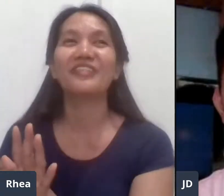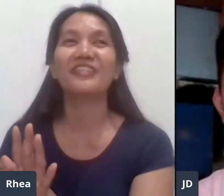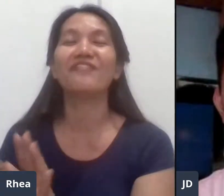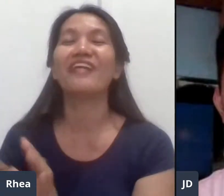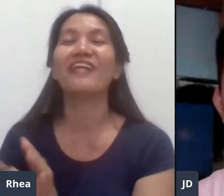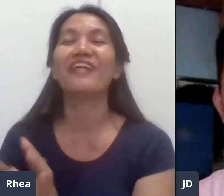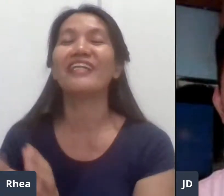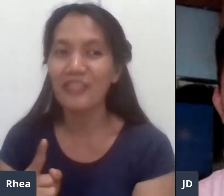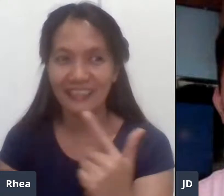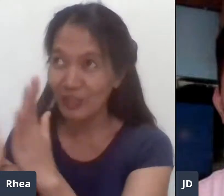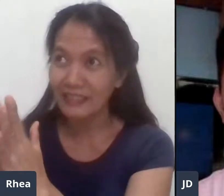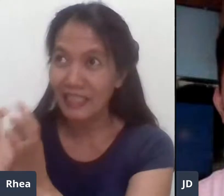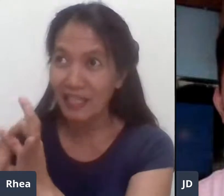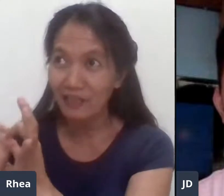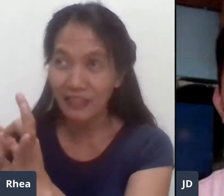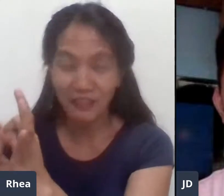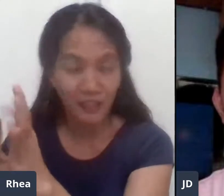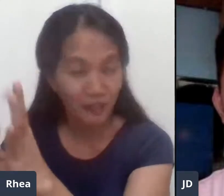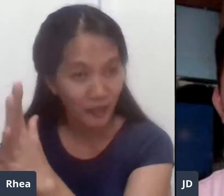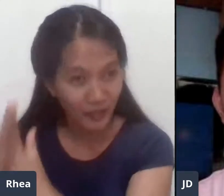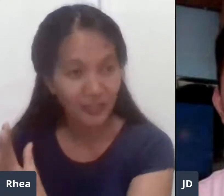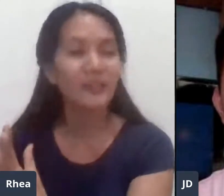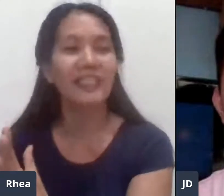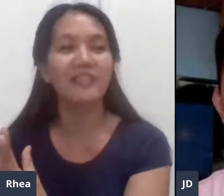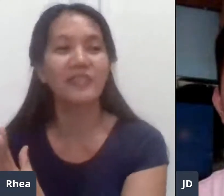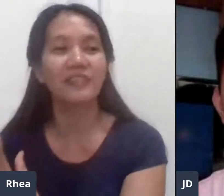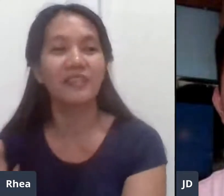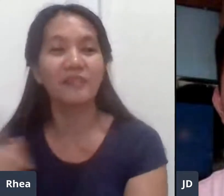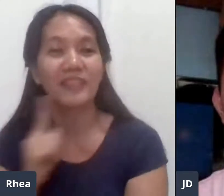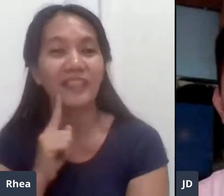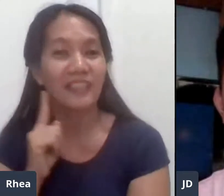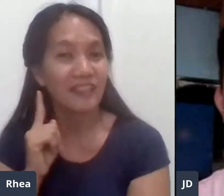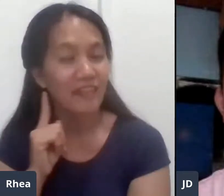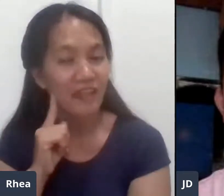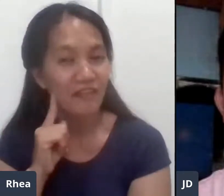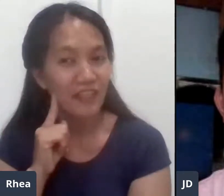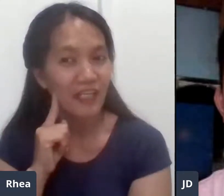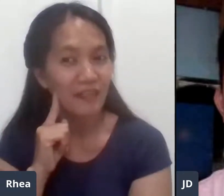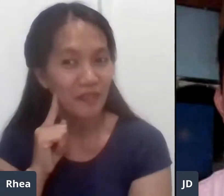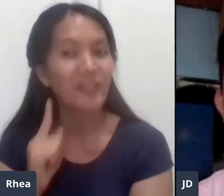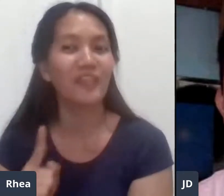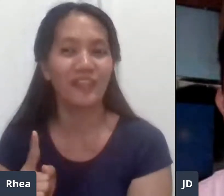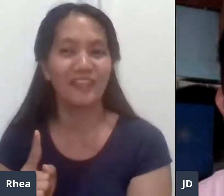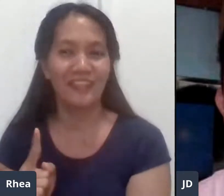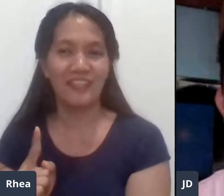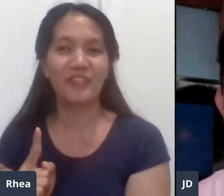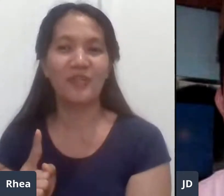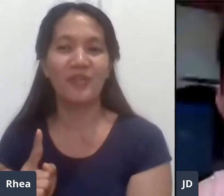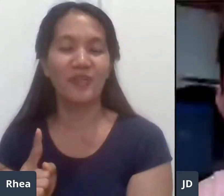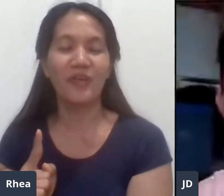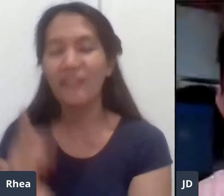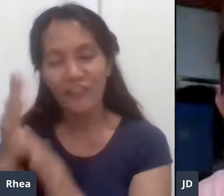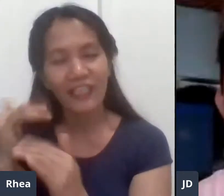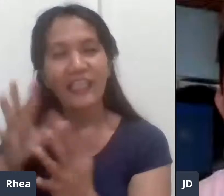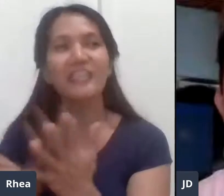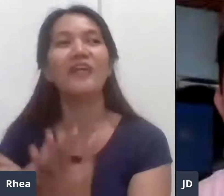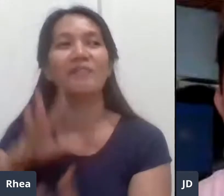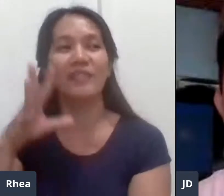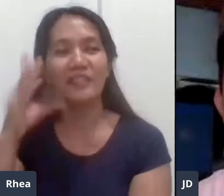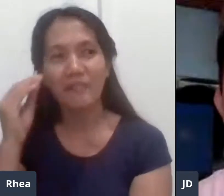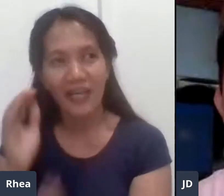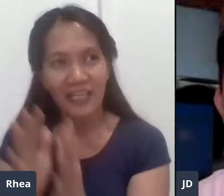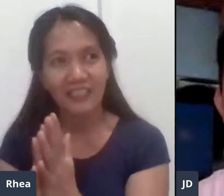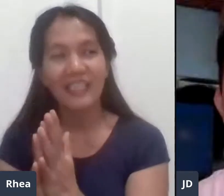air. So, validated po yung mga senyas. I asked also my sign language interpreter, co-sign language interpreter in the deaf na